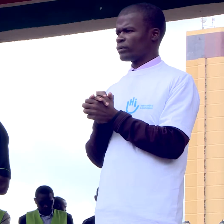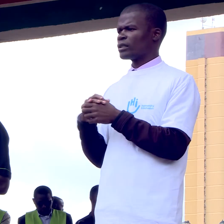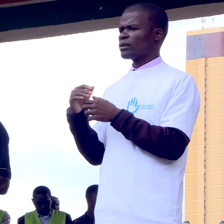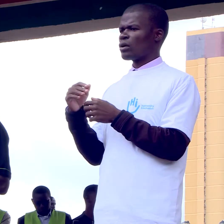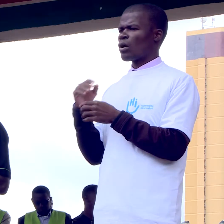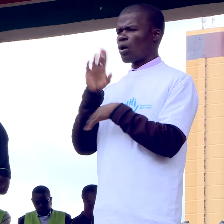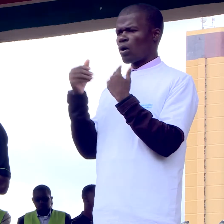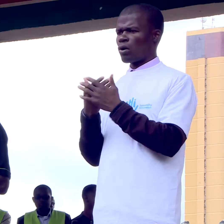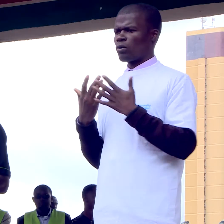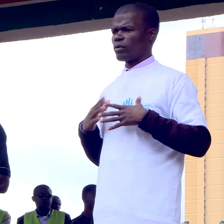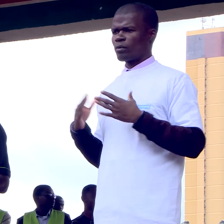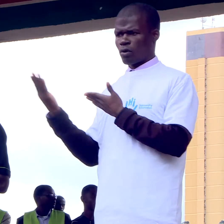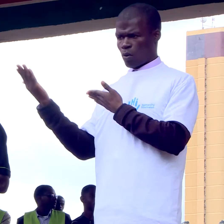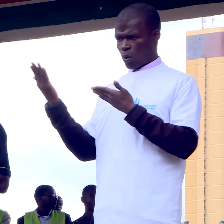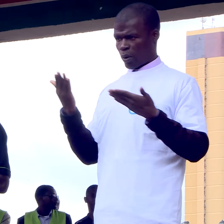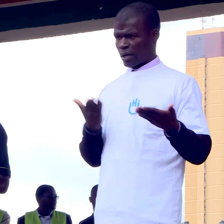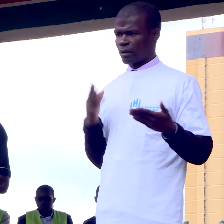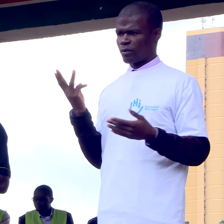karibu tujadiliane.